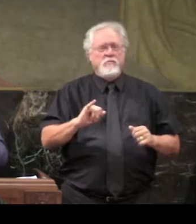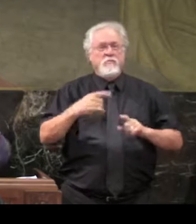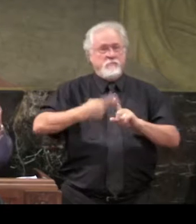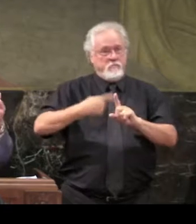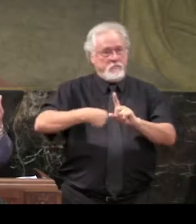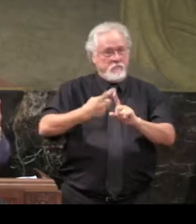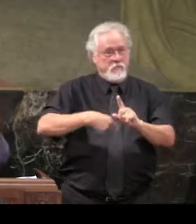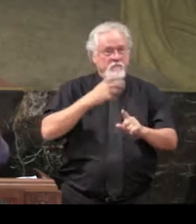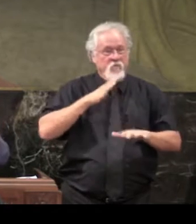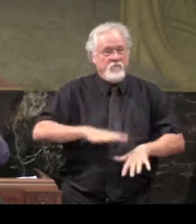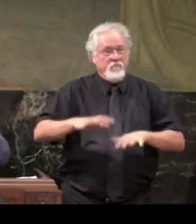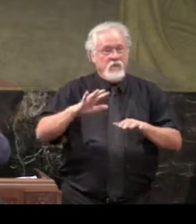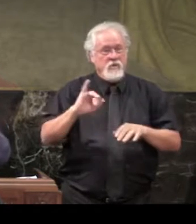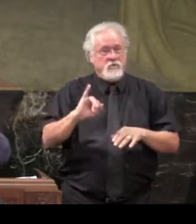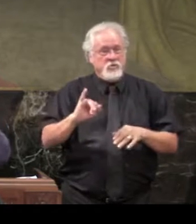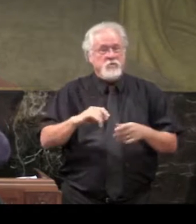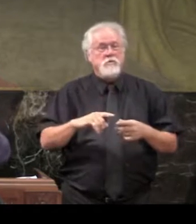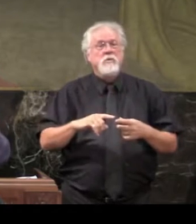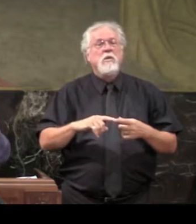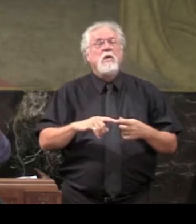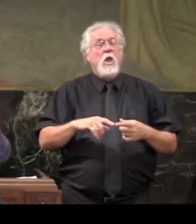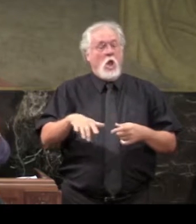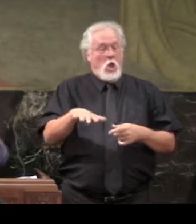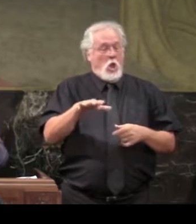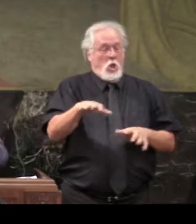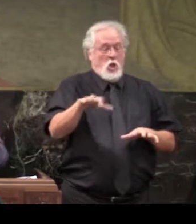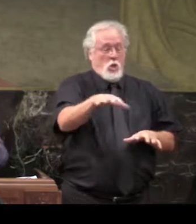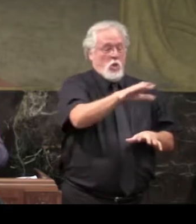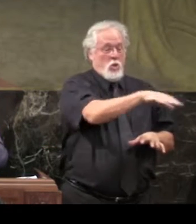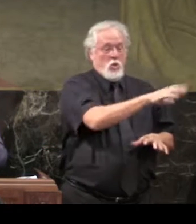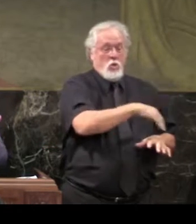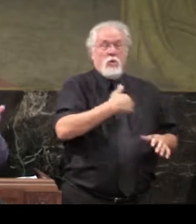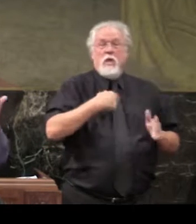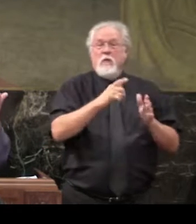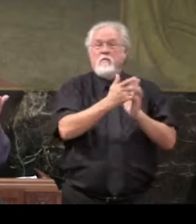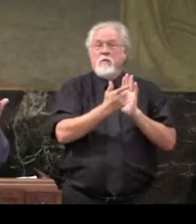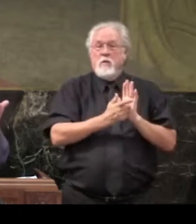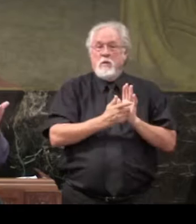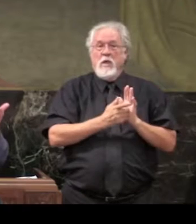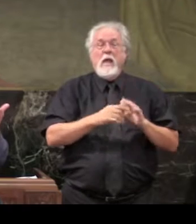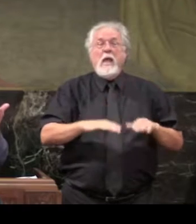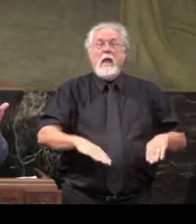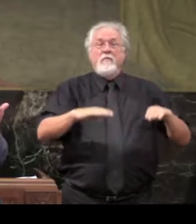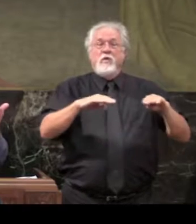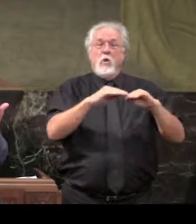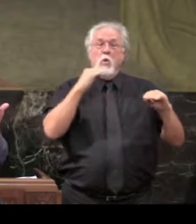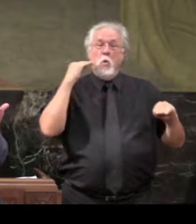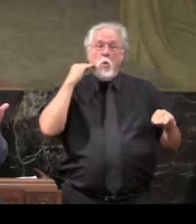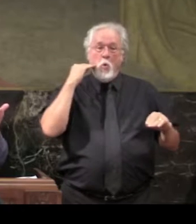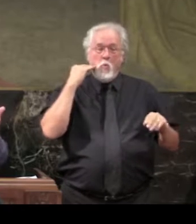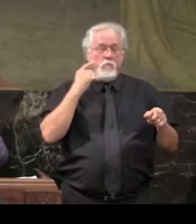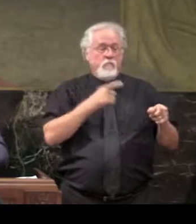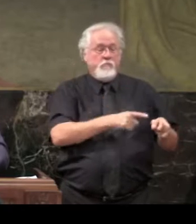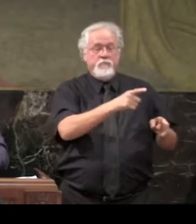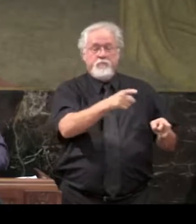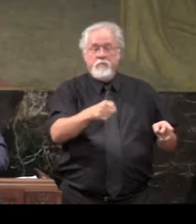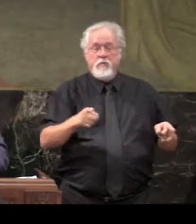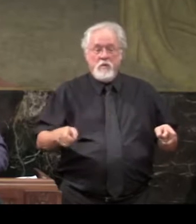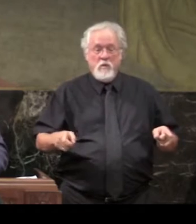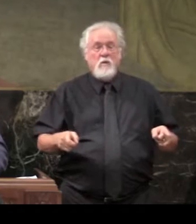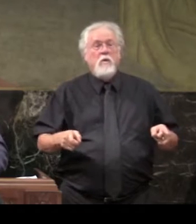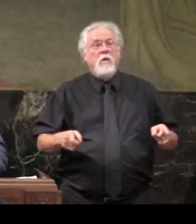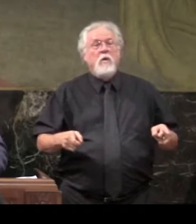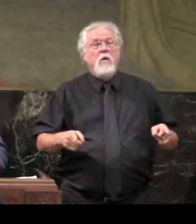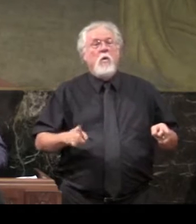premiums. Local government has ordinances that require the elevation of homes in certain circumstances where